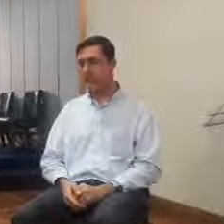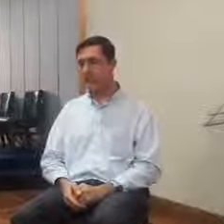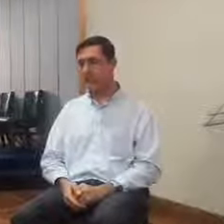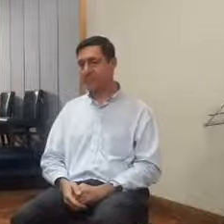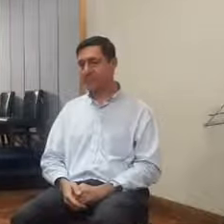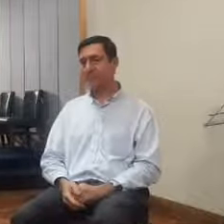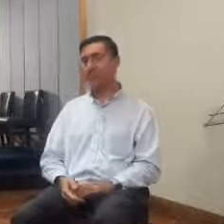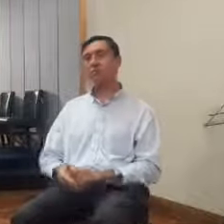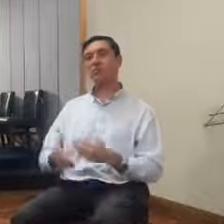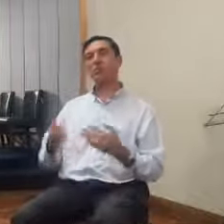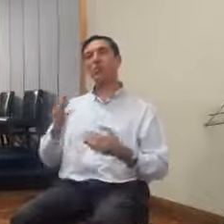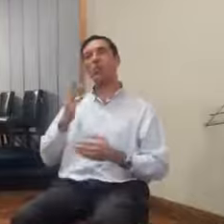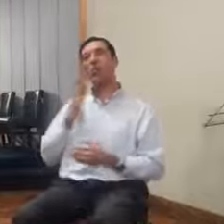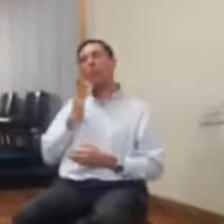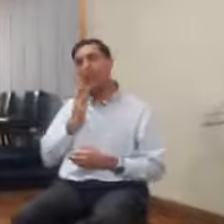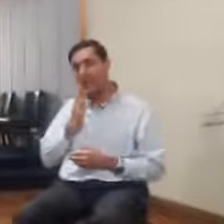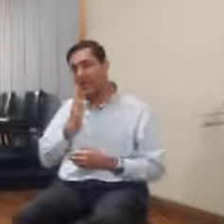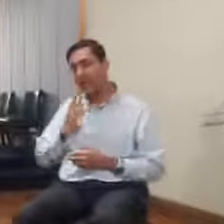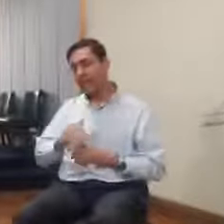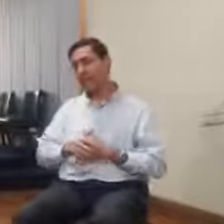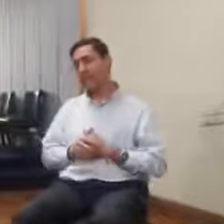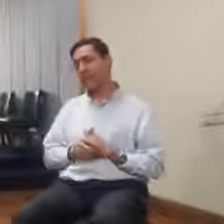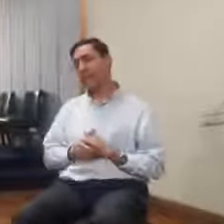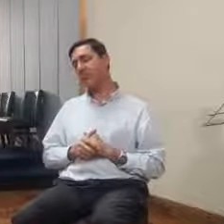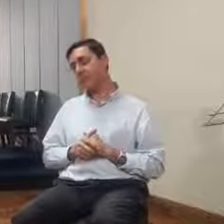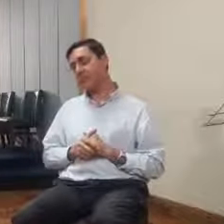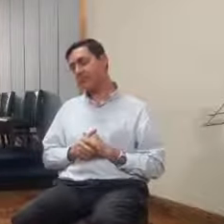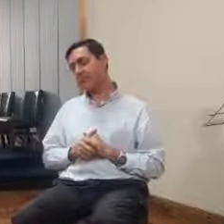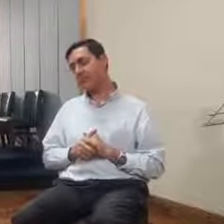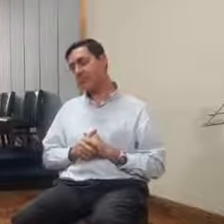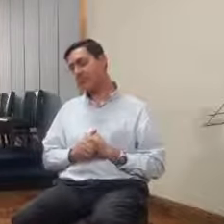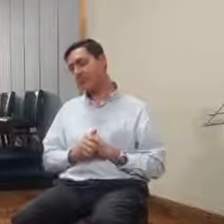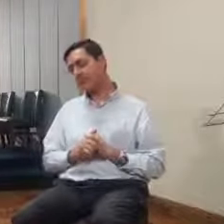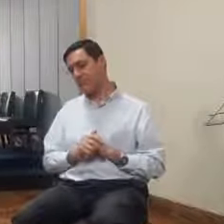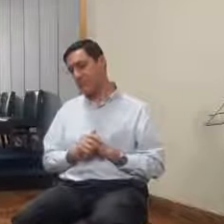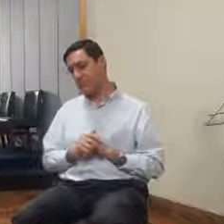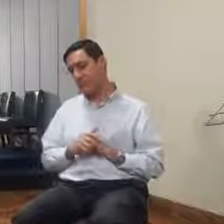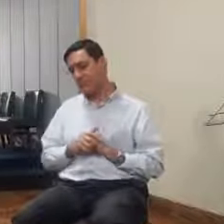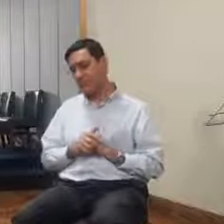and about, and somehow without even thinking about it, you're counting much,